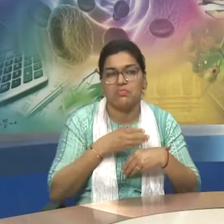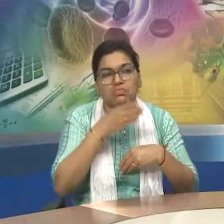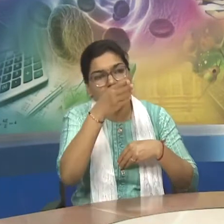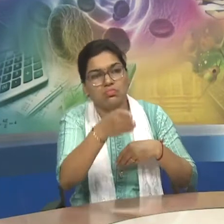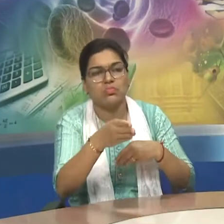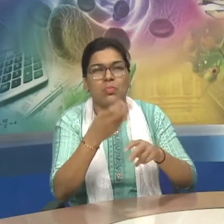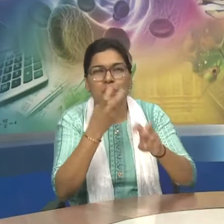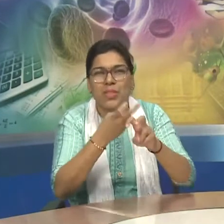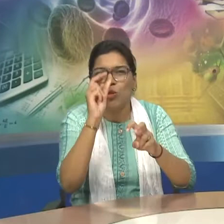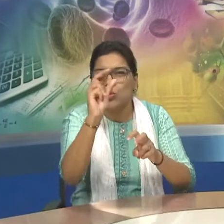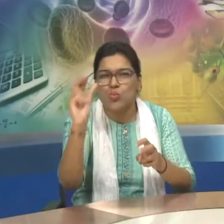gemstones